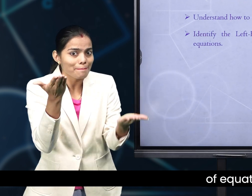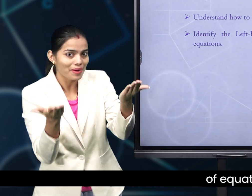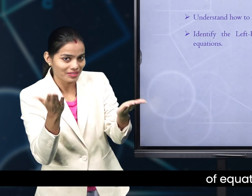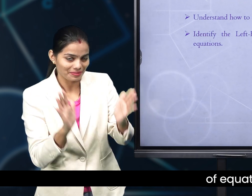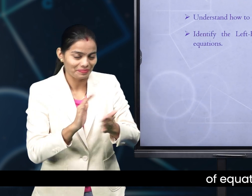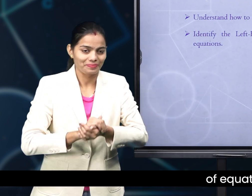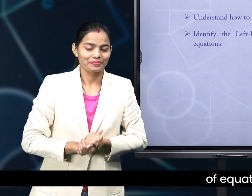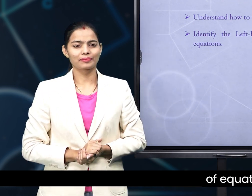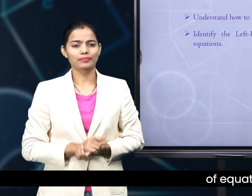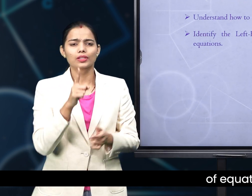equations.